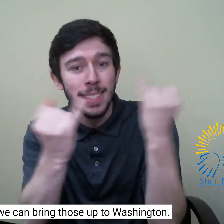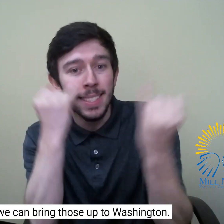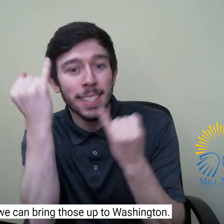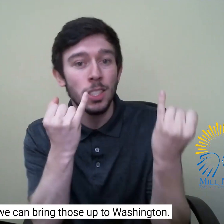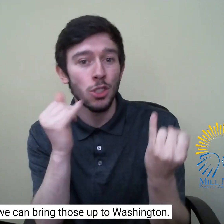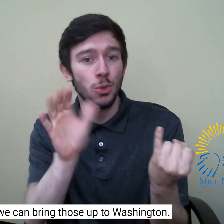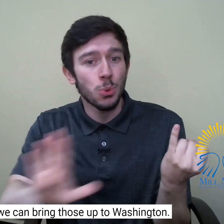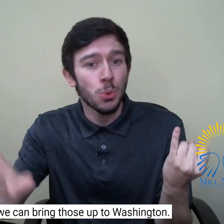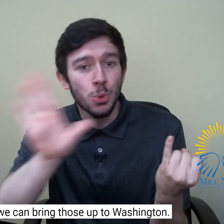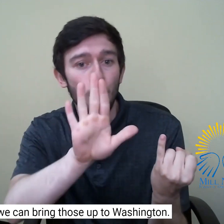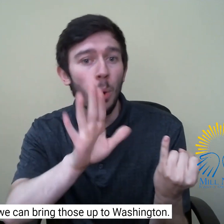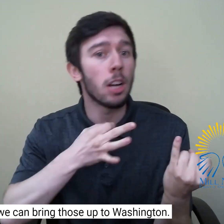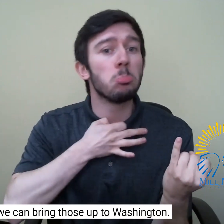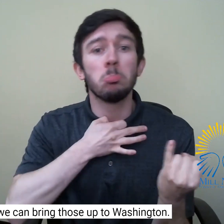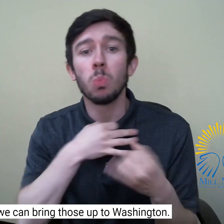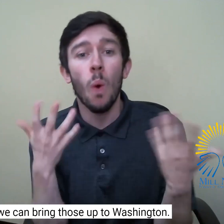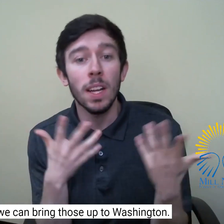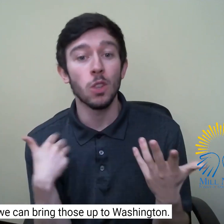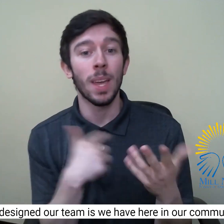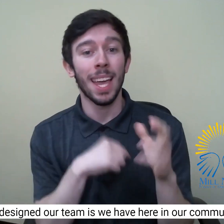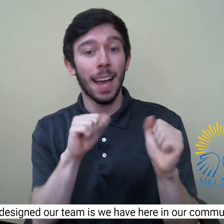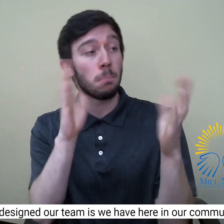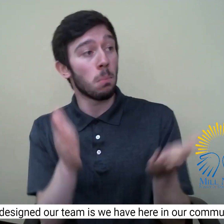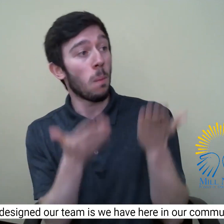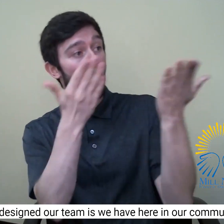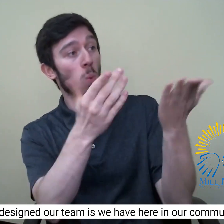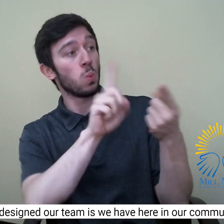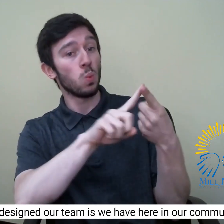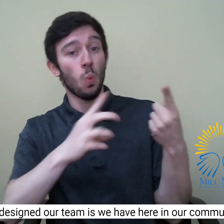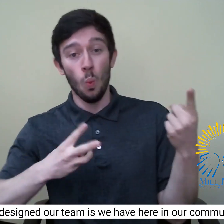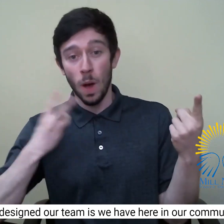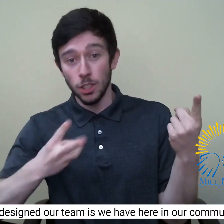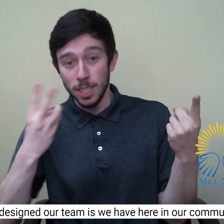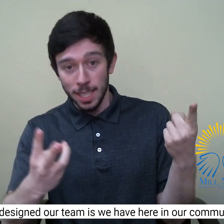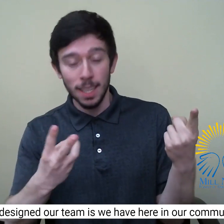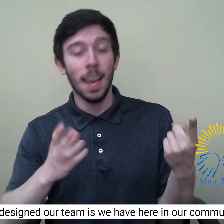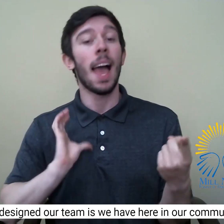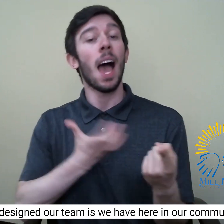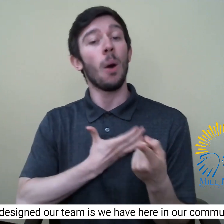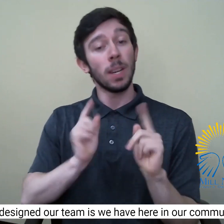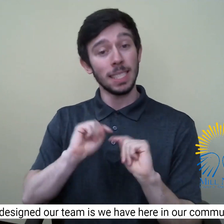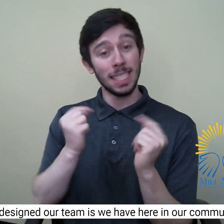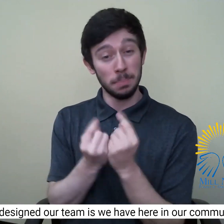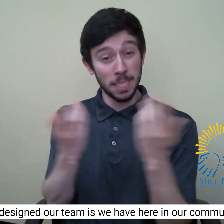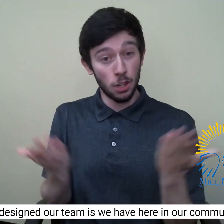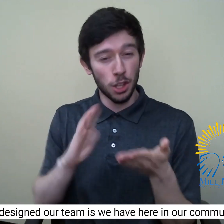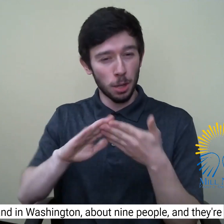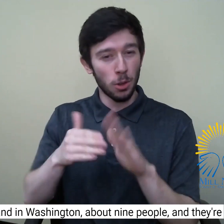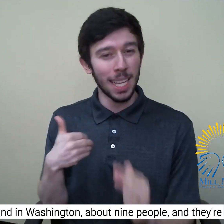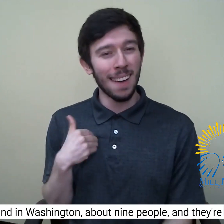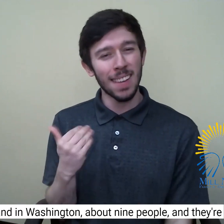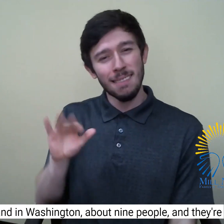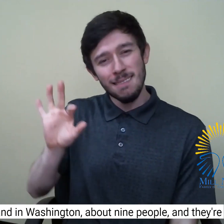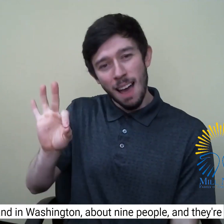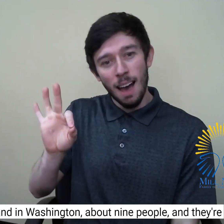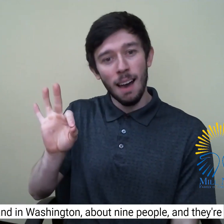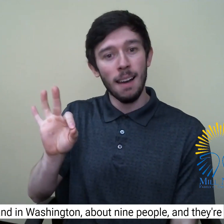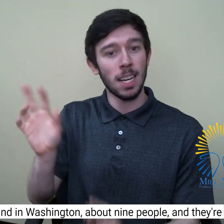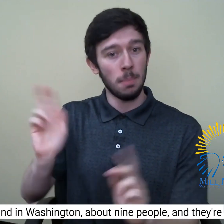that we can bring those up to Washington. And the way that we've designed our team is we have here in our community about 9 people and in